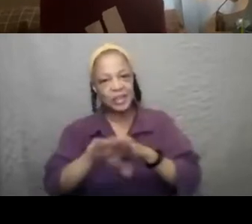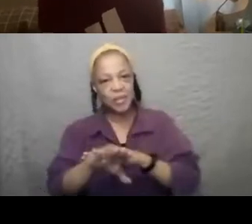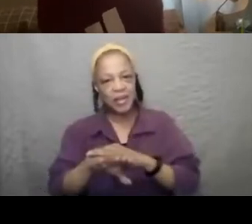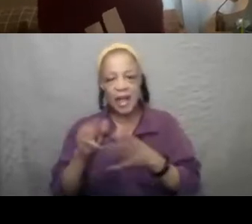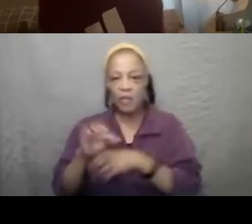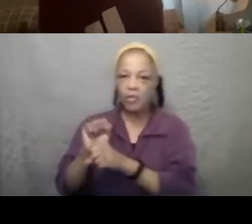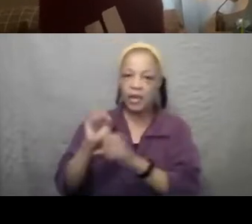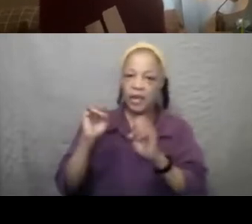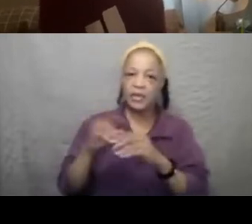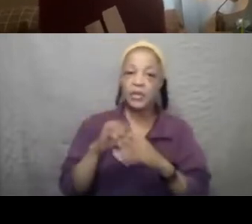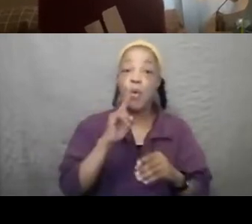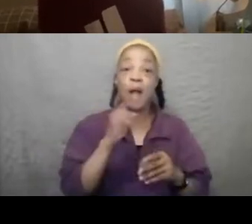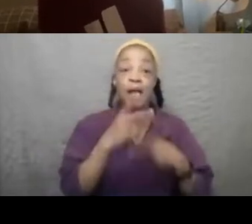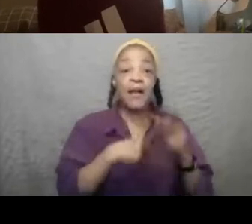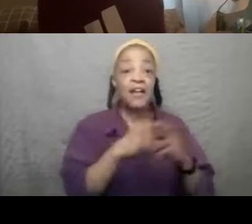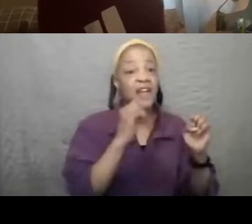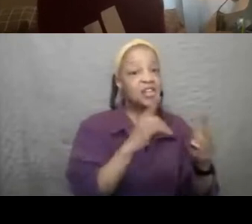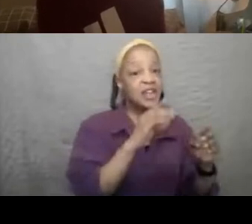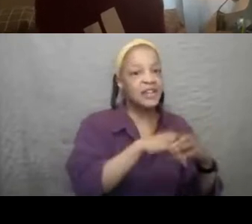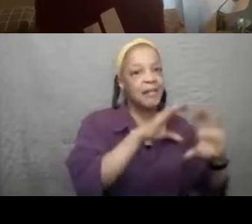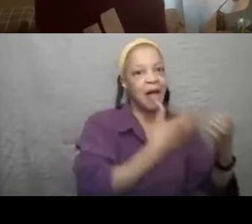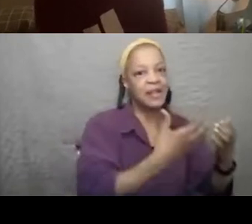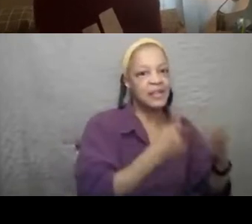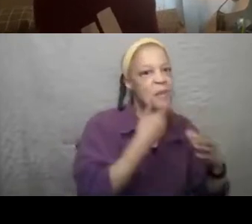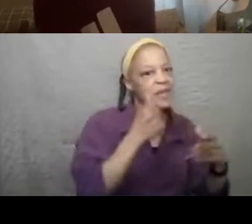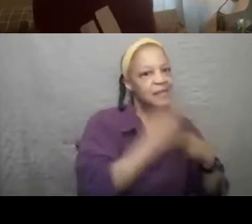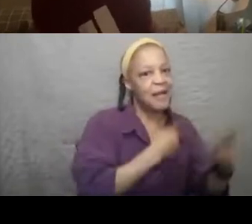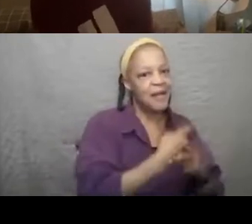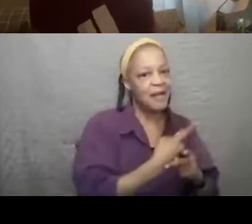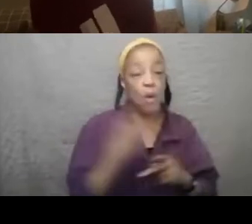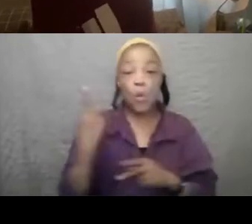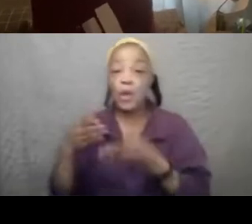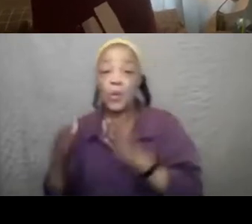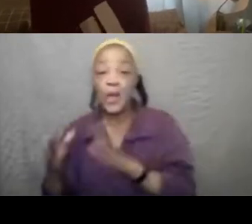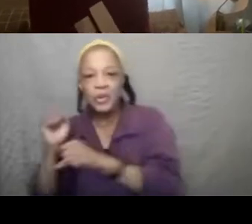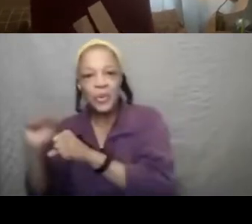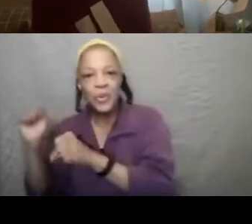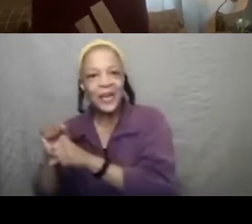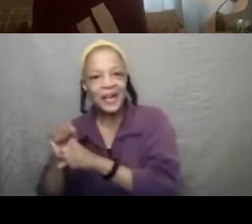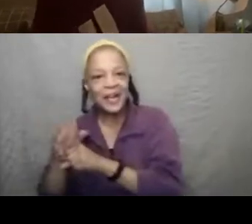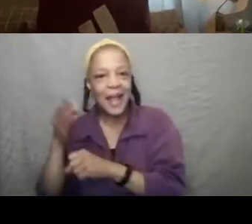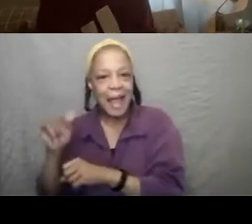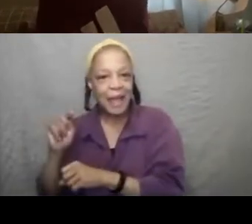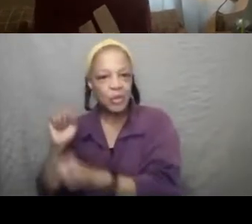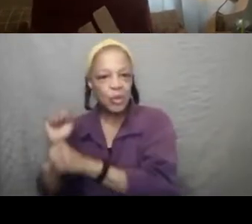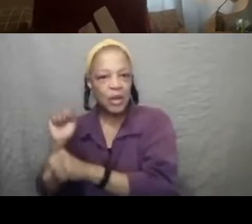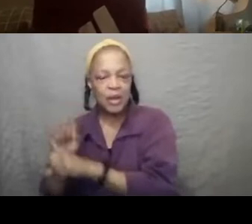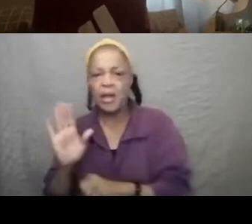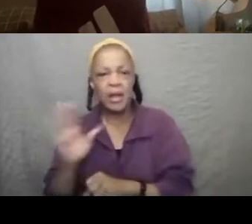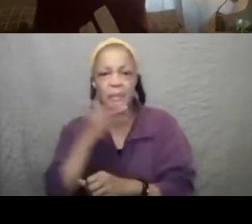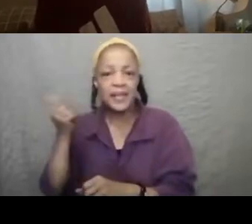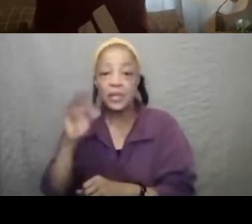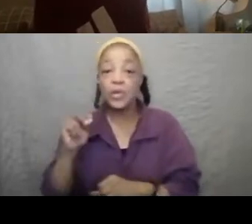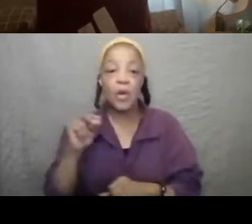of education is that's the best form of education, or there's only one form of how to work that's the best form. No, both